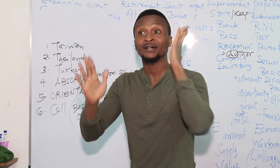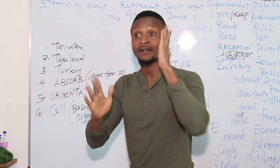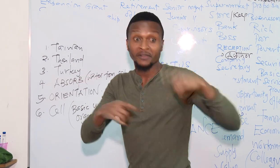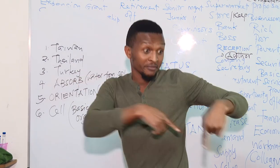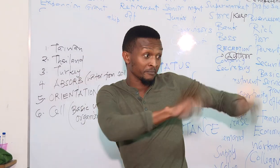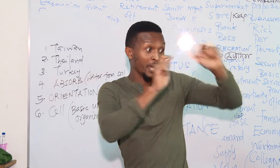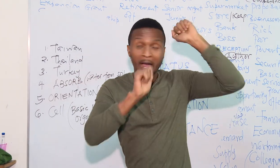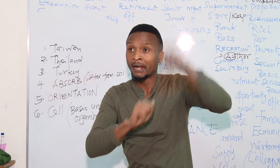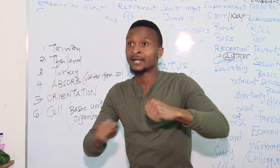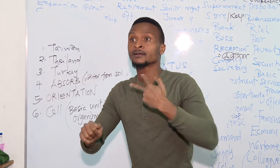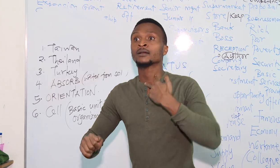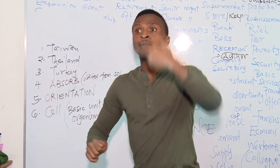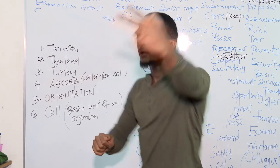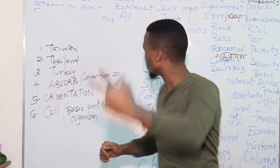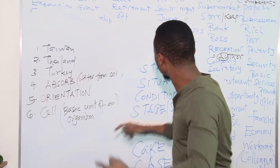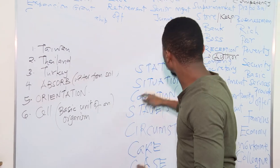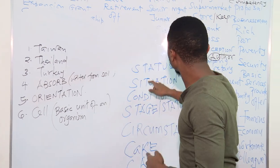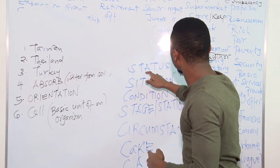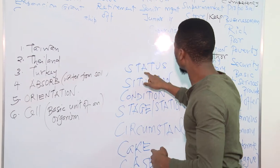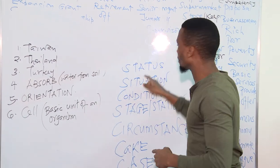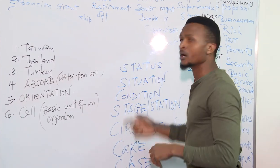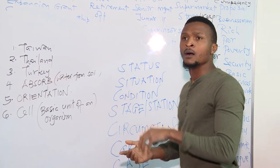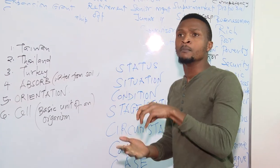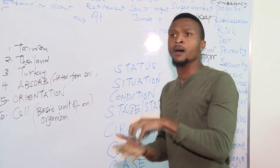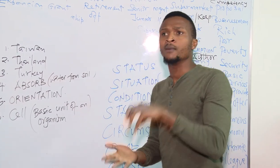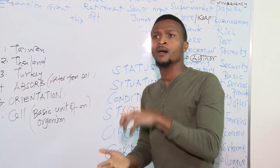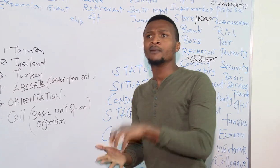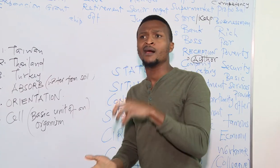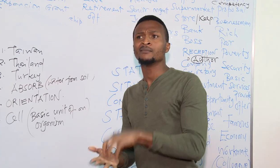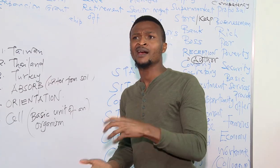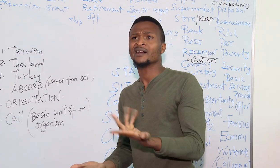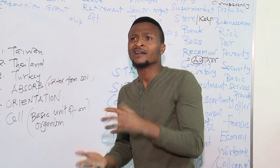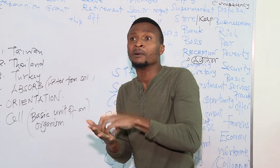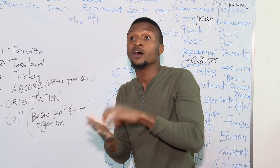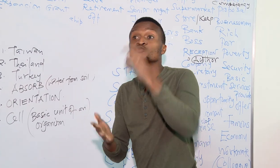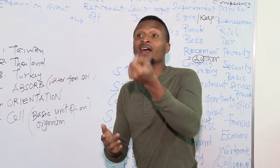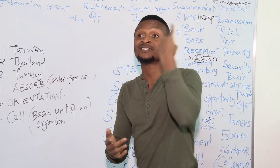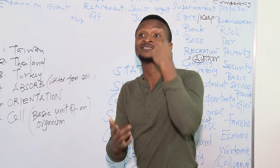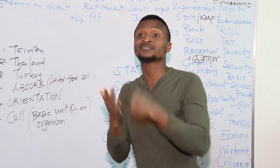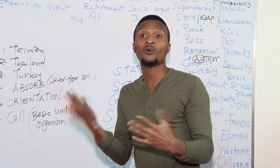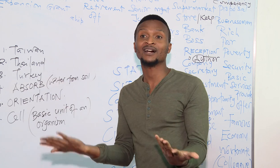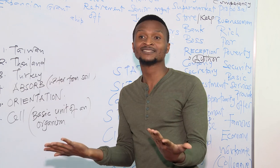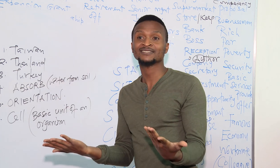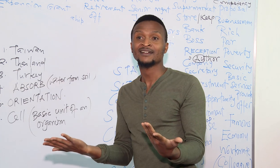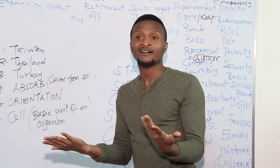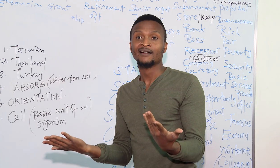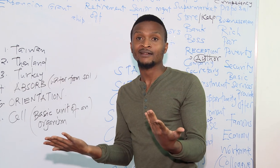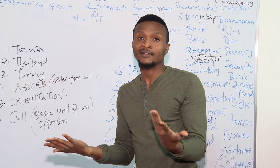hearing people pronounce. Because a hearing person will pronounce it, but a deaf person will just guess any voice